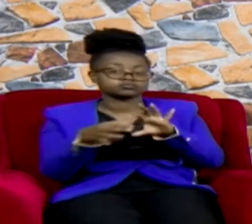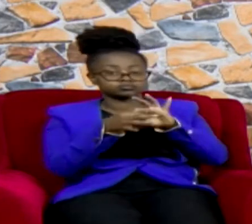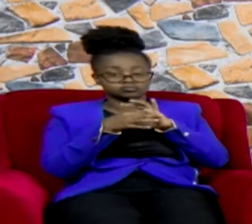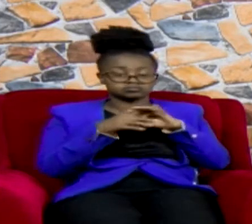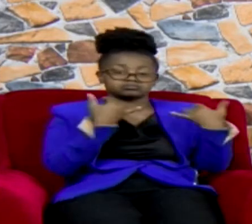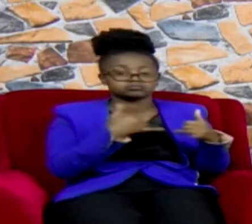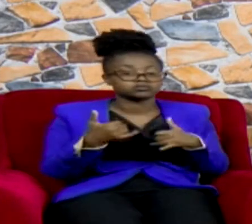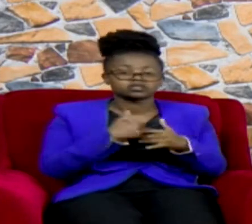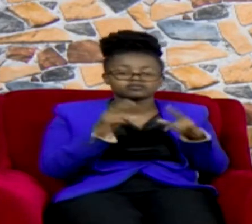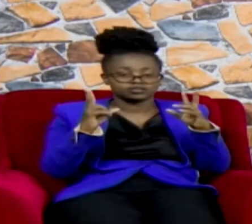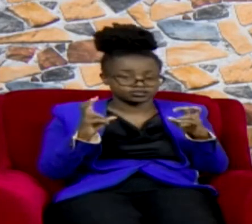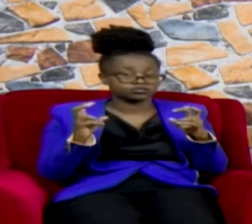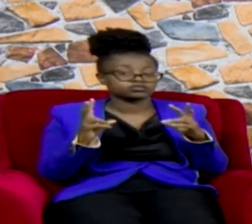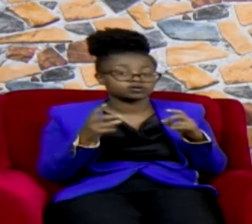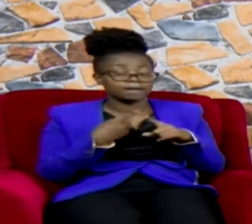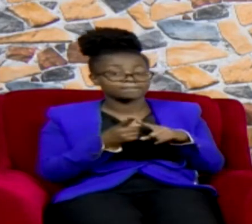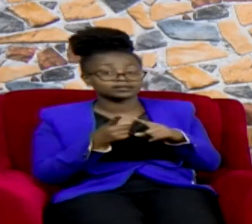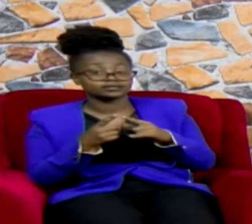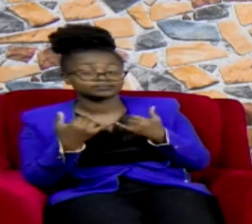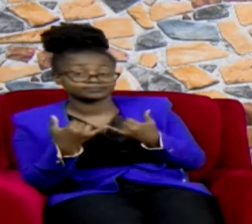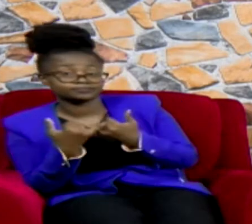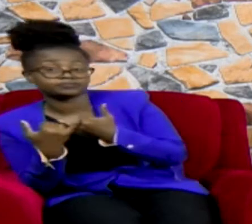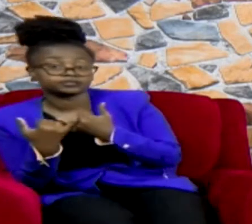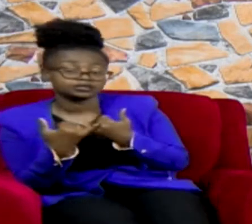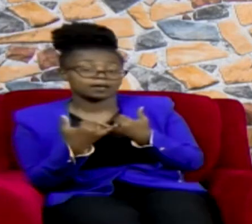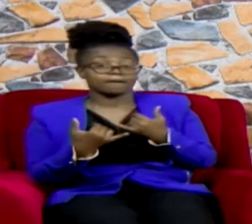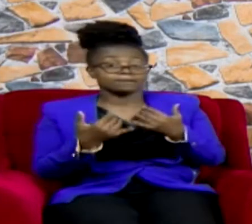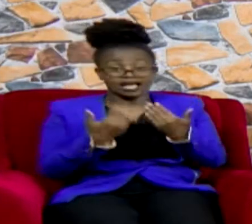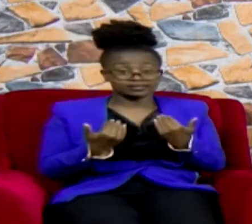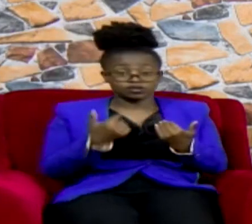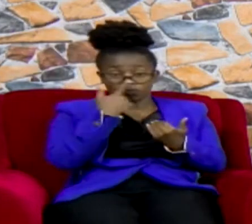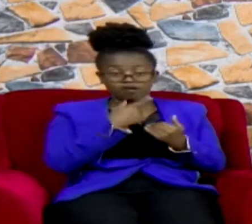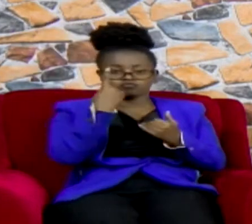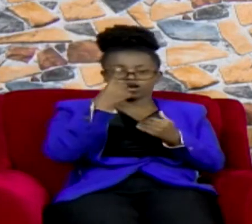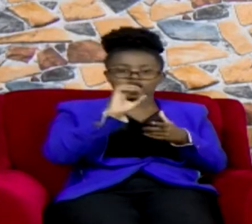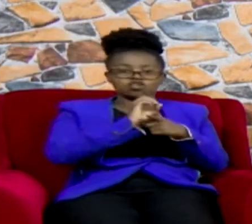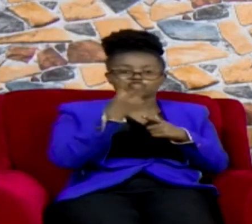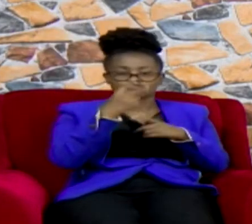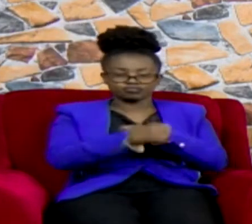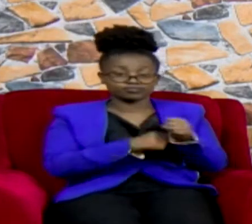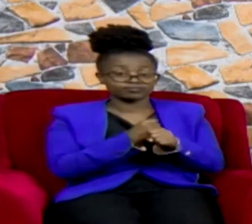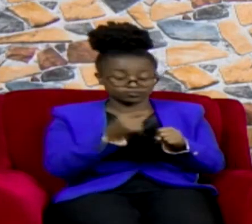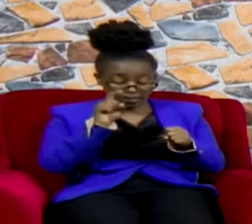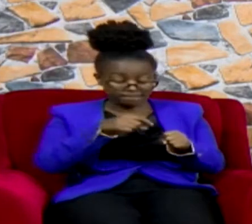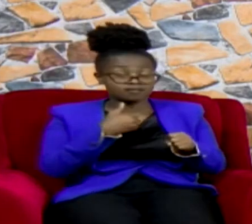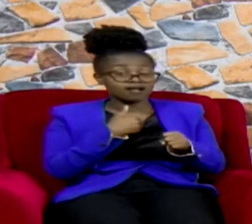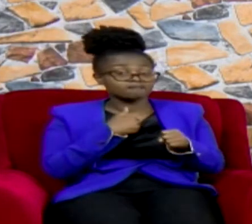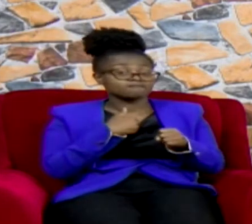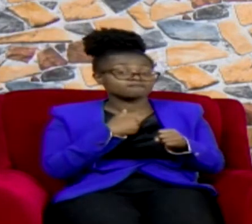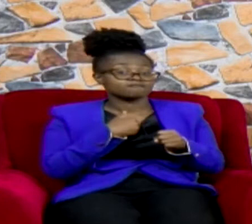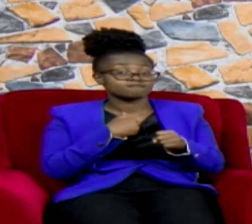games, Mhm. they have an issue. But now let's come to a child of 1, 2, 3 years. Okay. What should they have? They should have what we